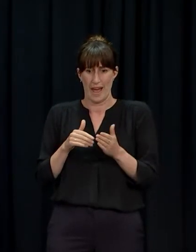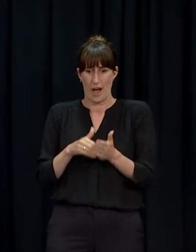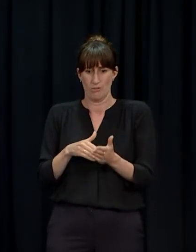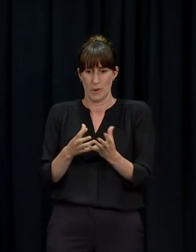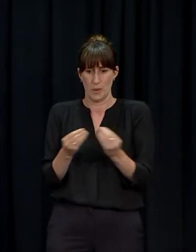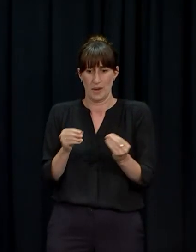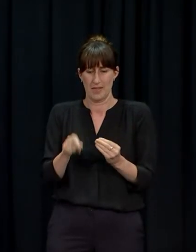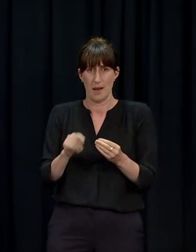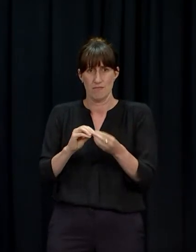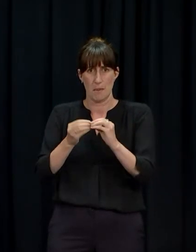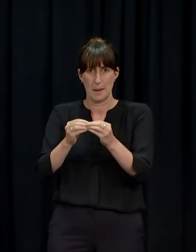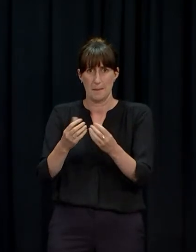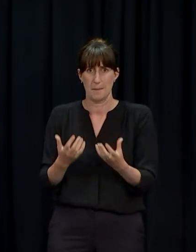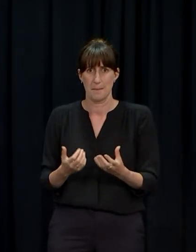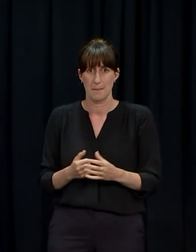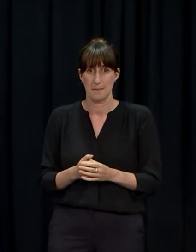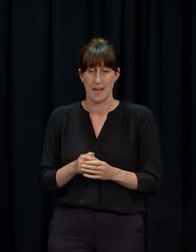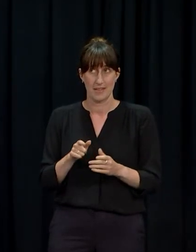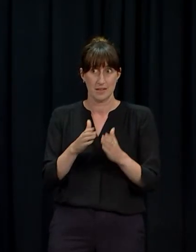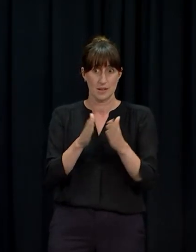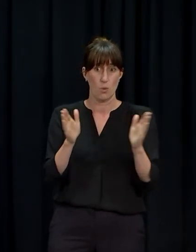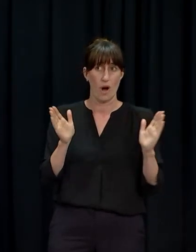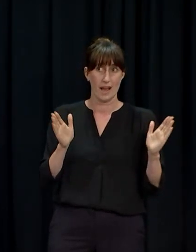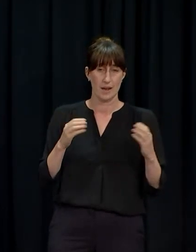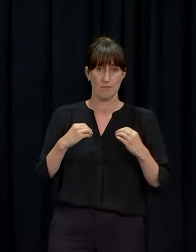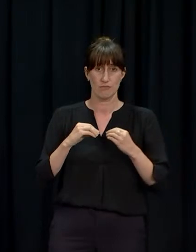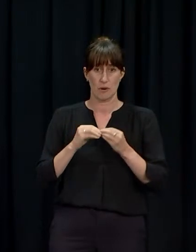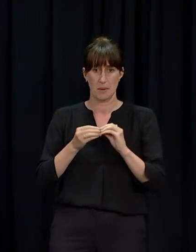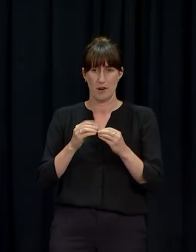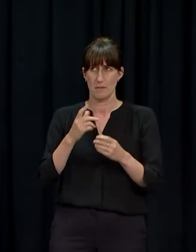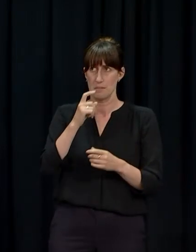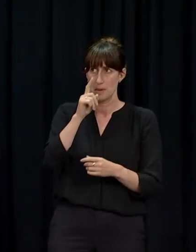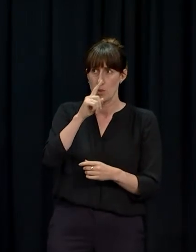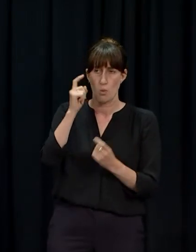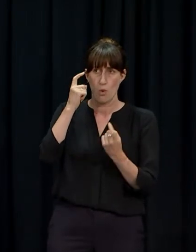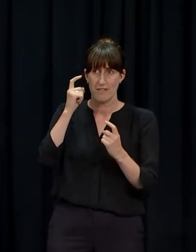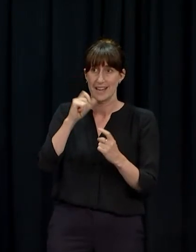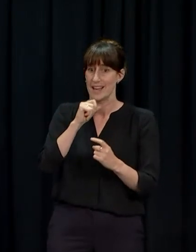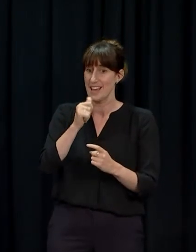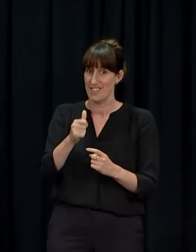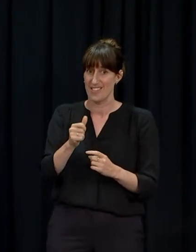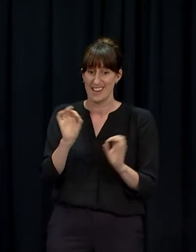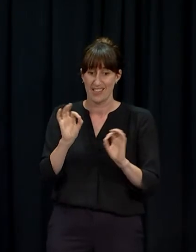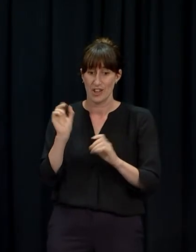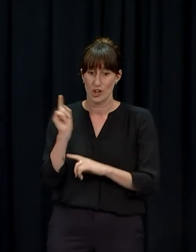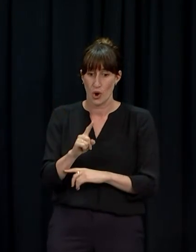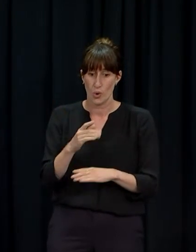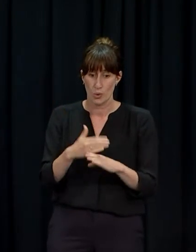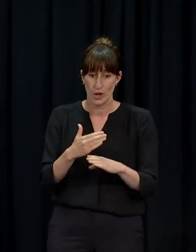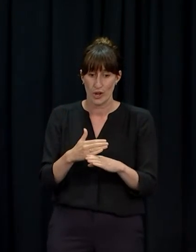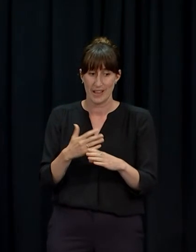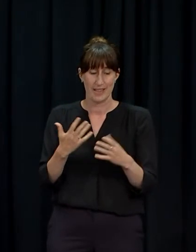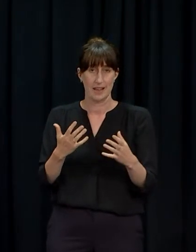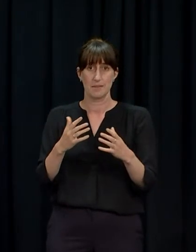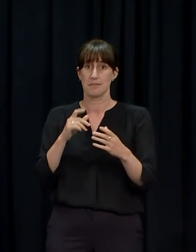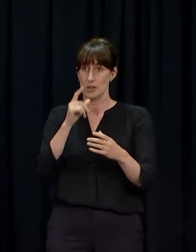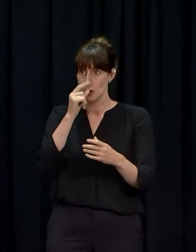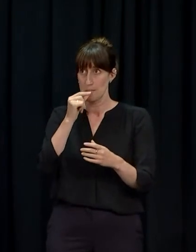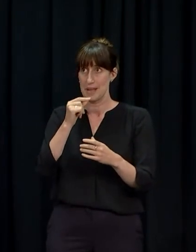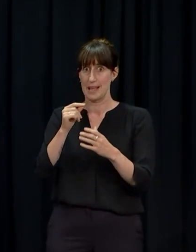does that speak, I guess, to the wider issue around supply chains, people being worried about people not coming to work and fulfilling what the jobs that need to be